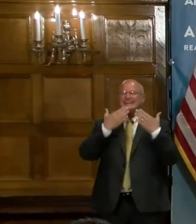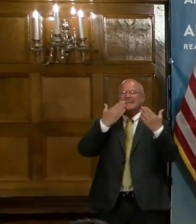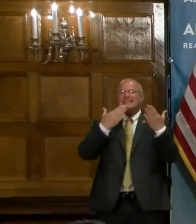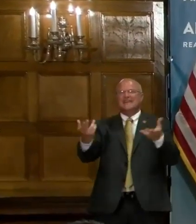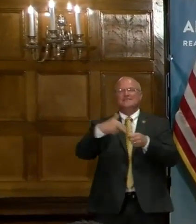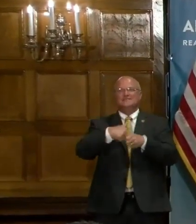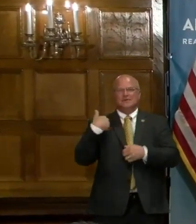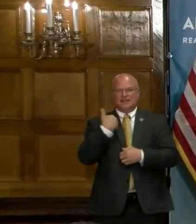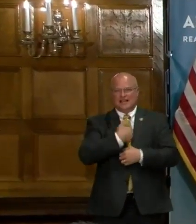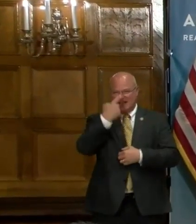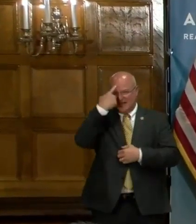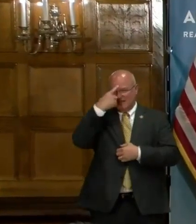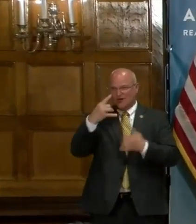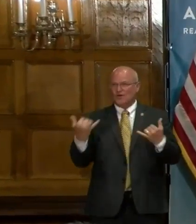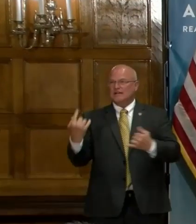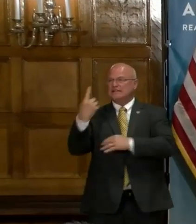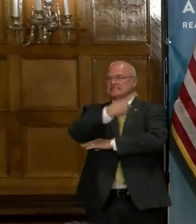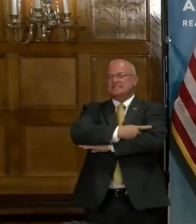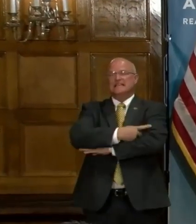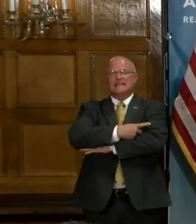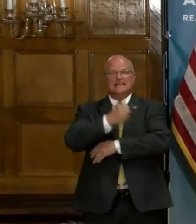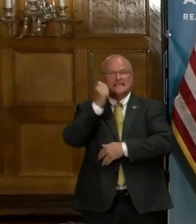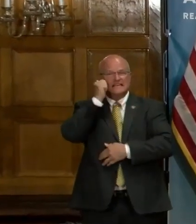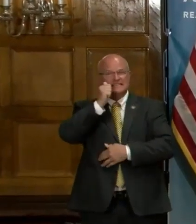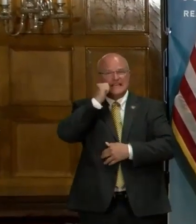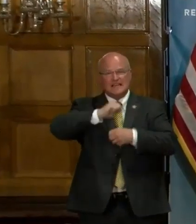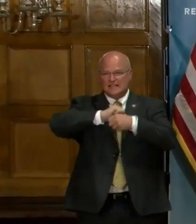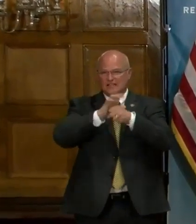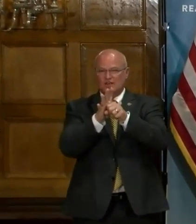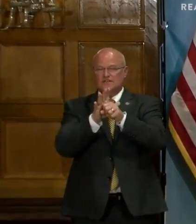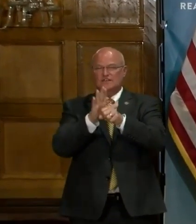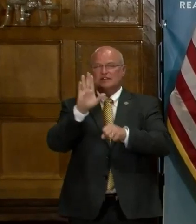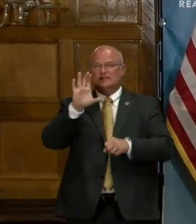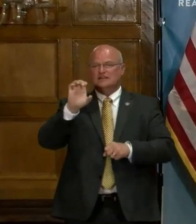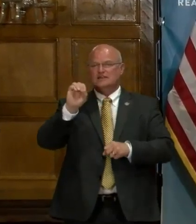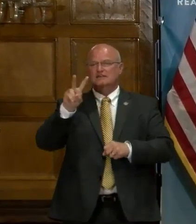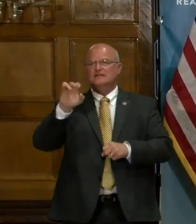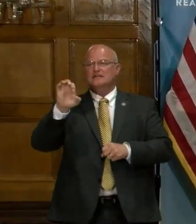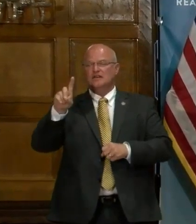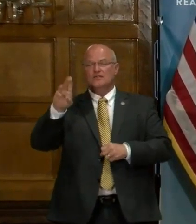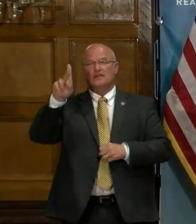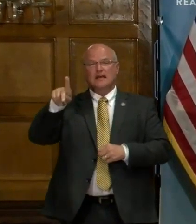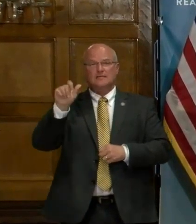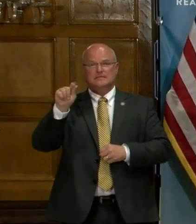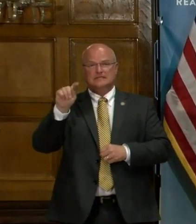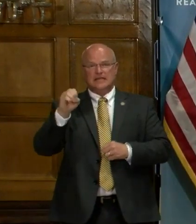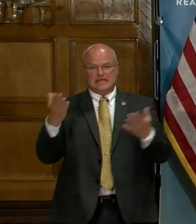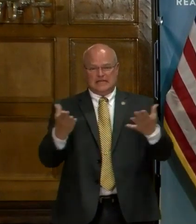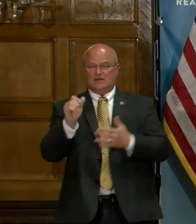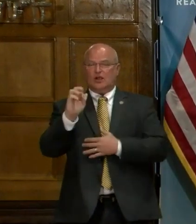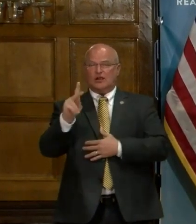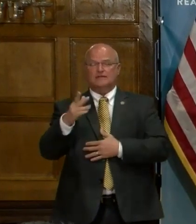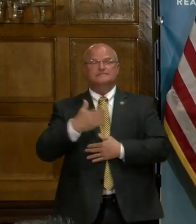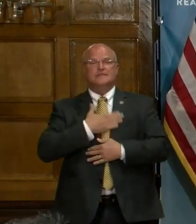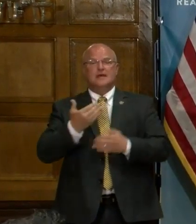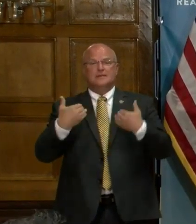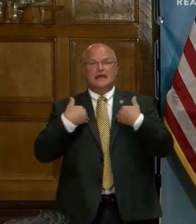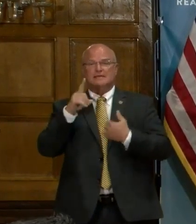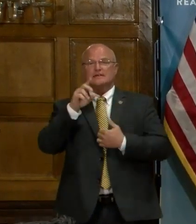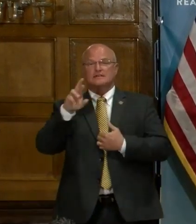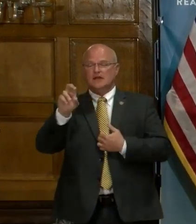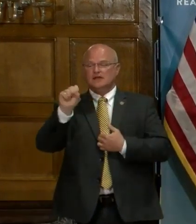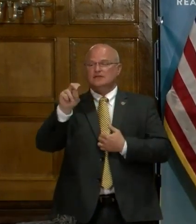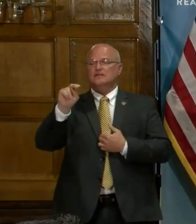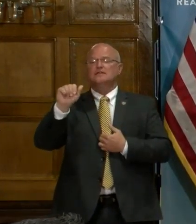Thank you for joining me for today's daily COVID update here in Arkansas. I'm glad to be joined by Dr.